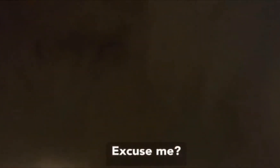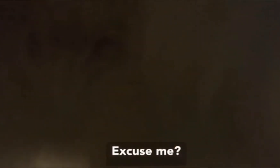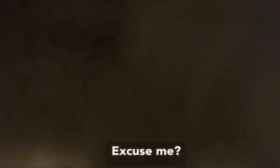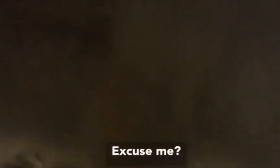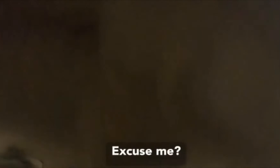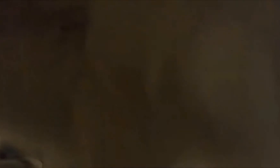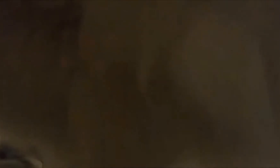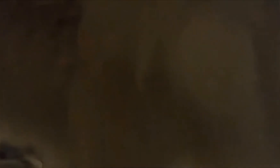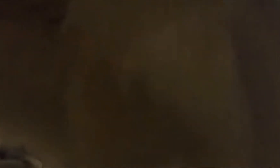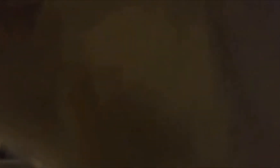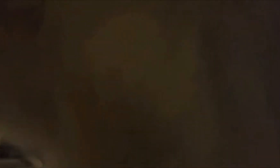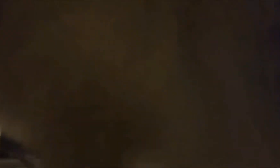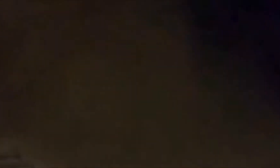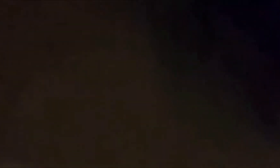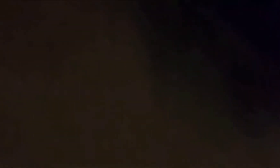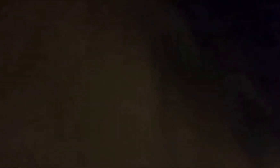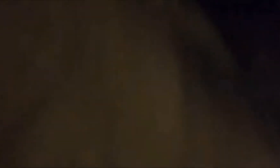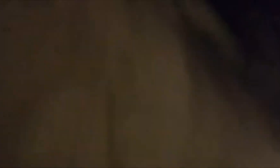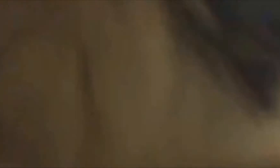Excuse me?